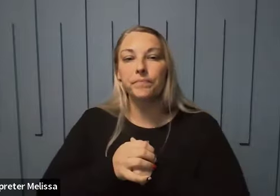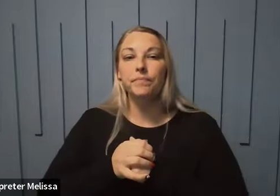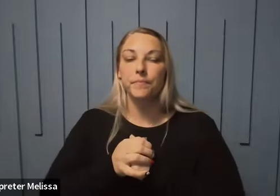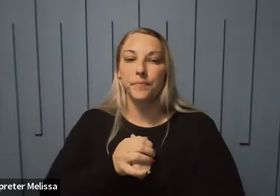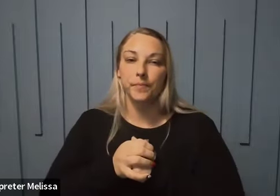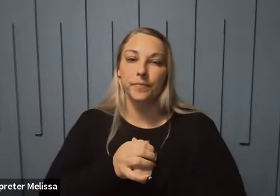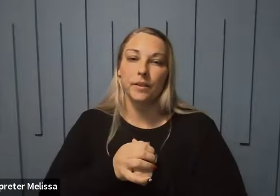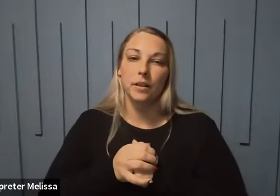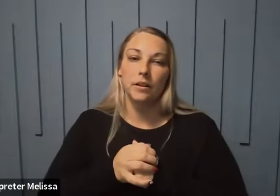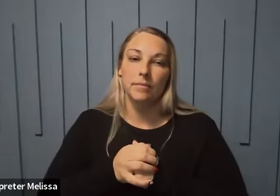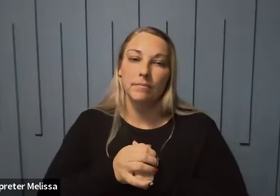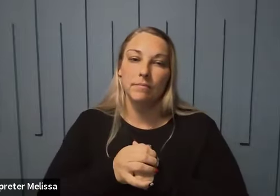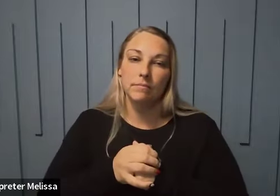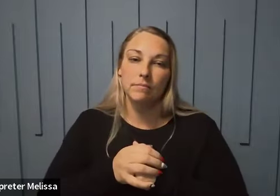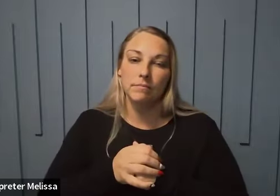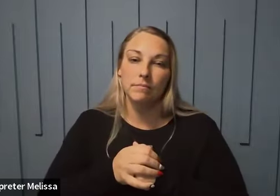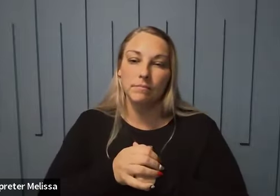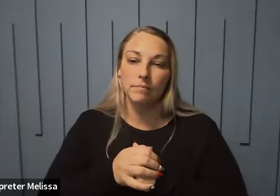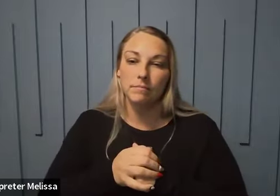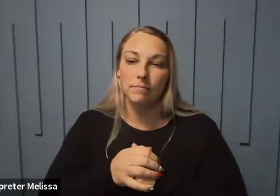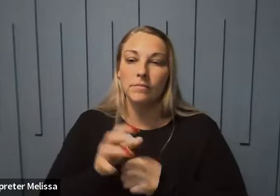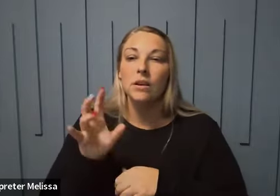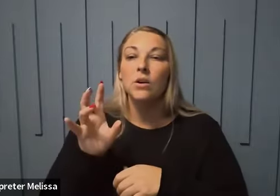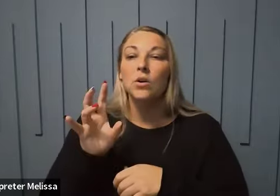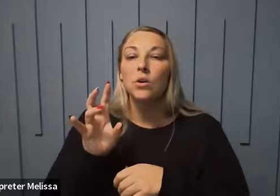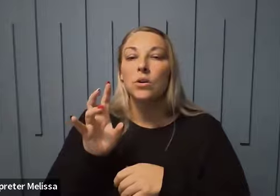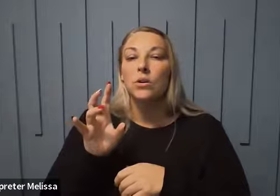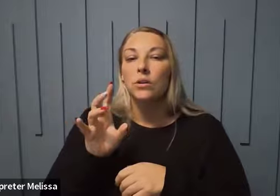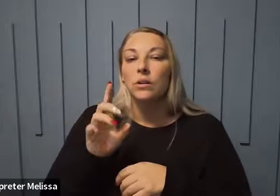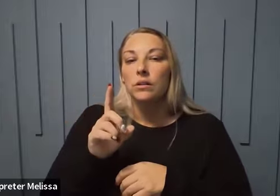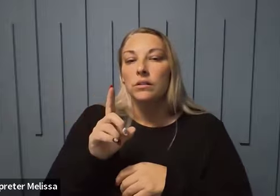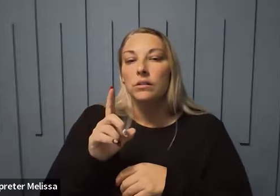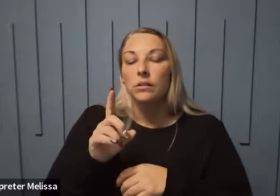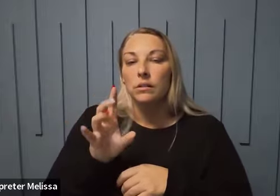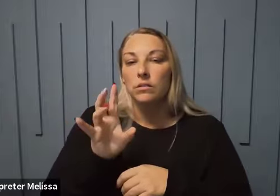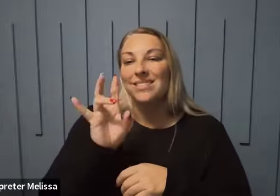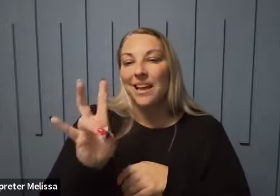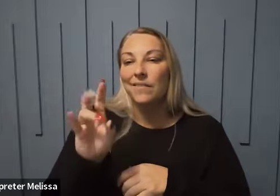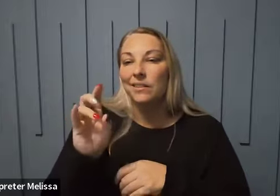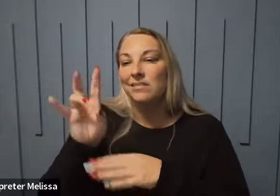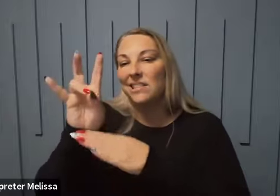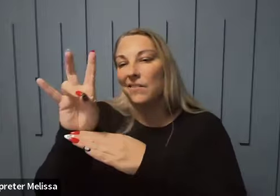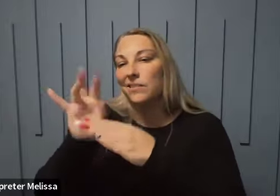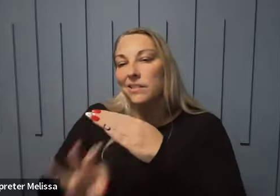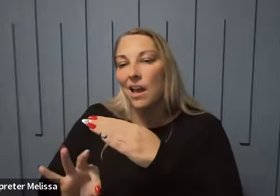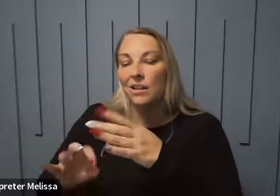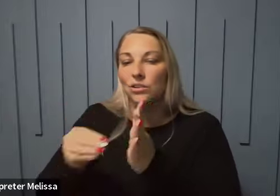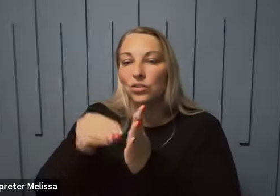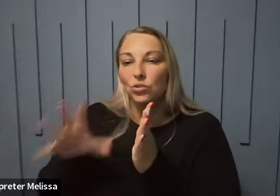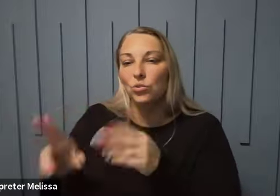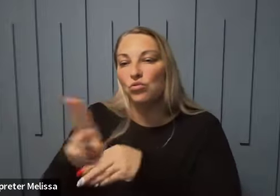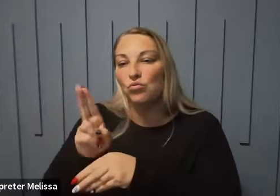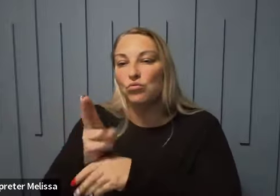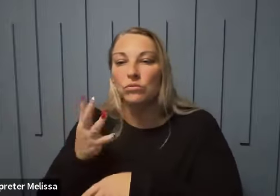of those 9 classrooms primarily used cute speech during the school day for all academic instruction, and that includes